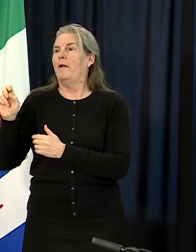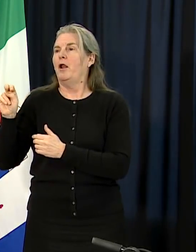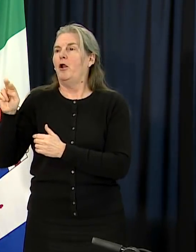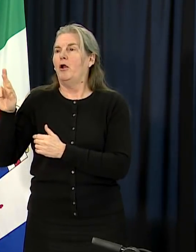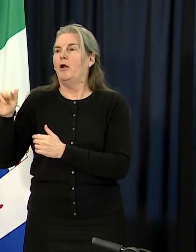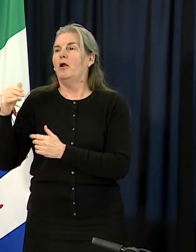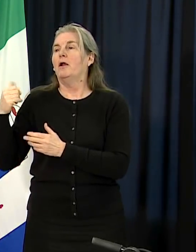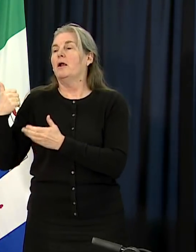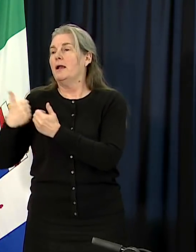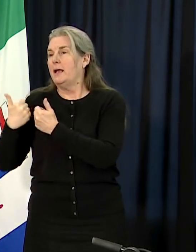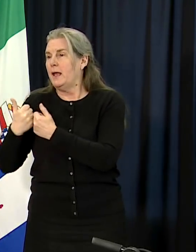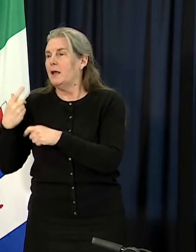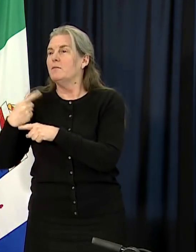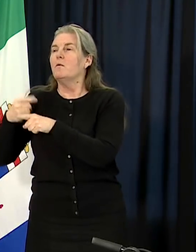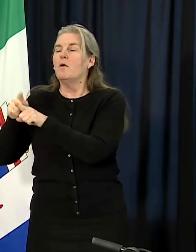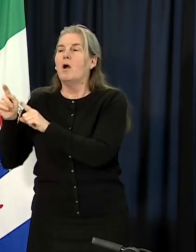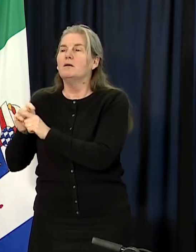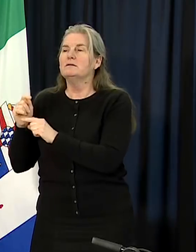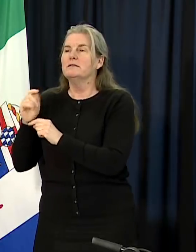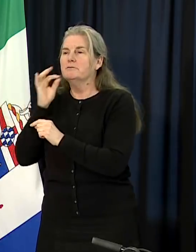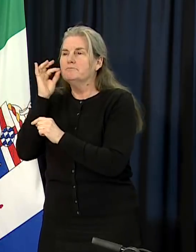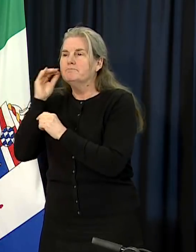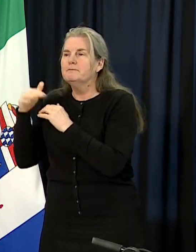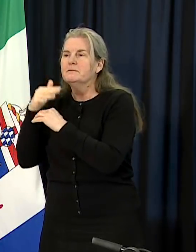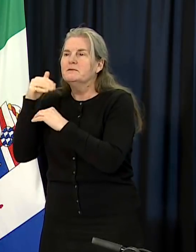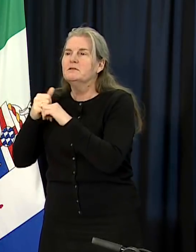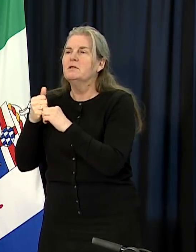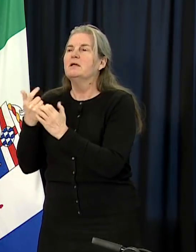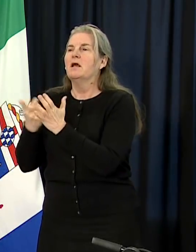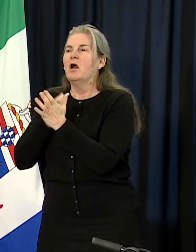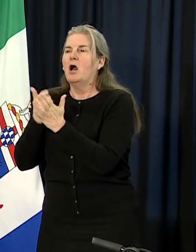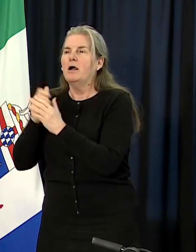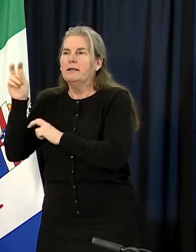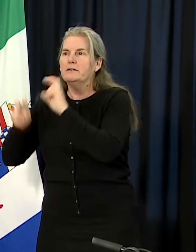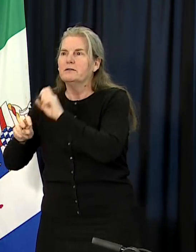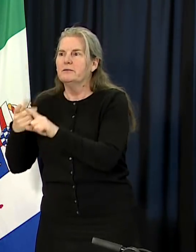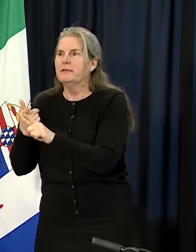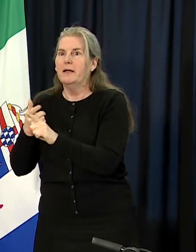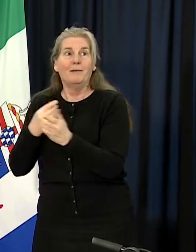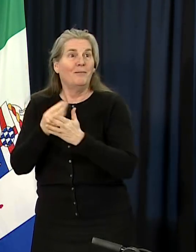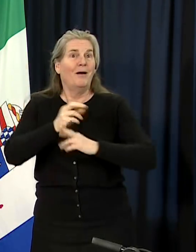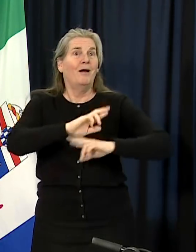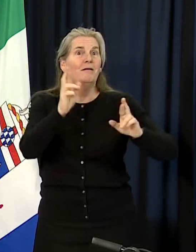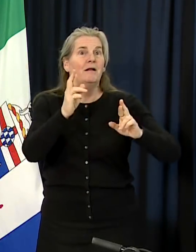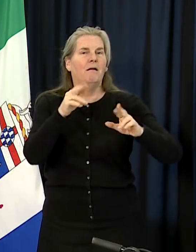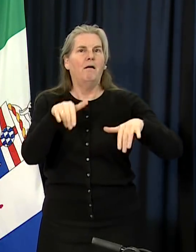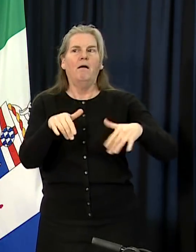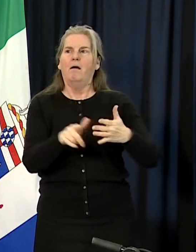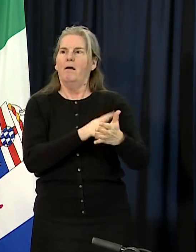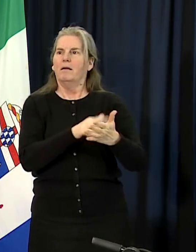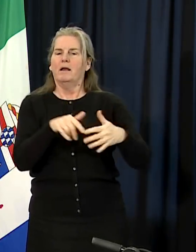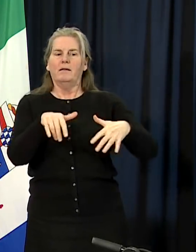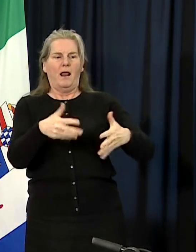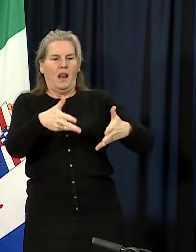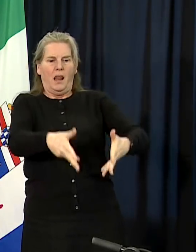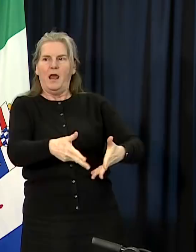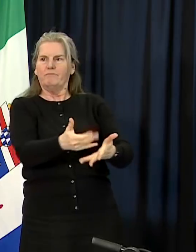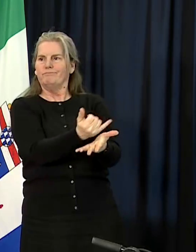Native Hockey Tournament that may have then gone to waste. Other examples could include advertising expenses for the